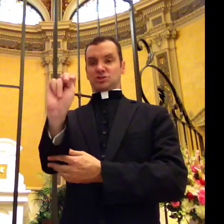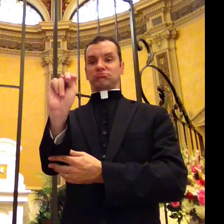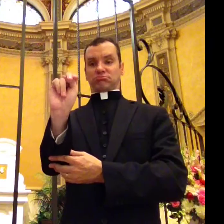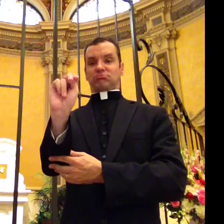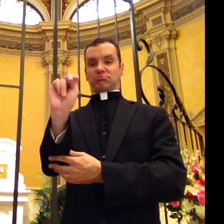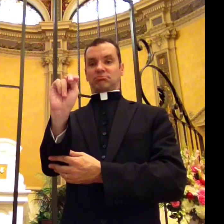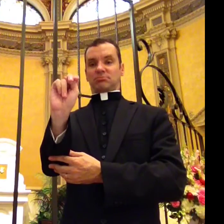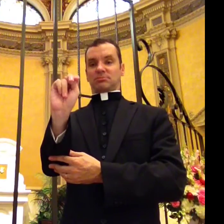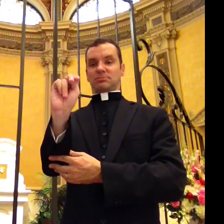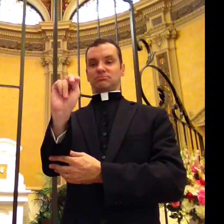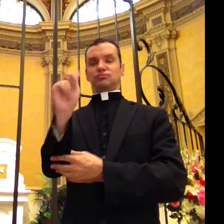Christ's mission,